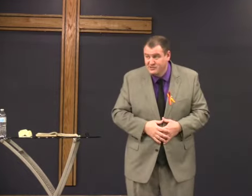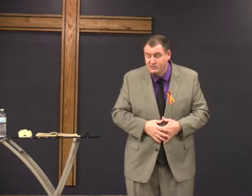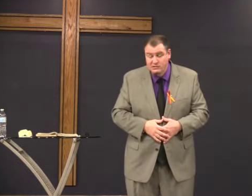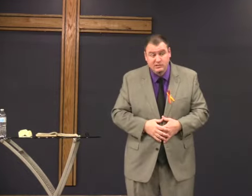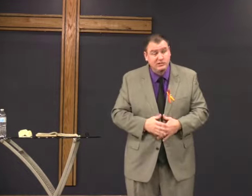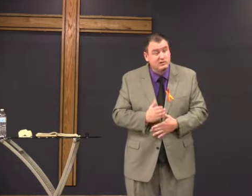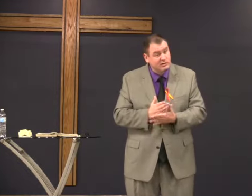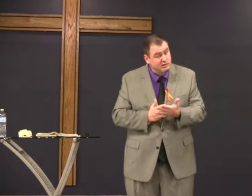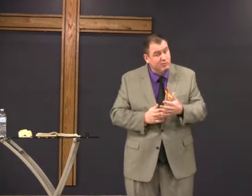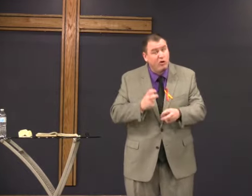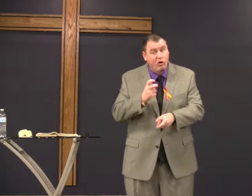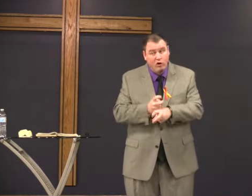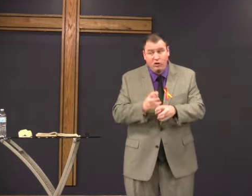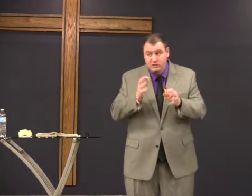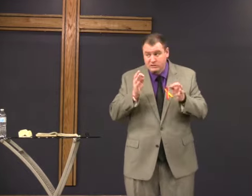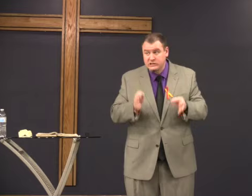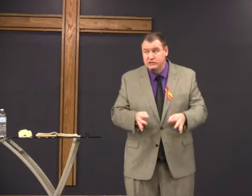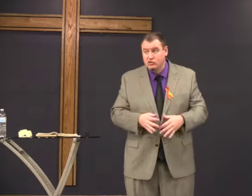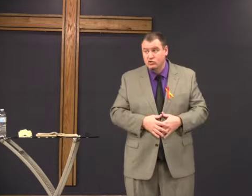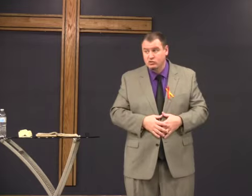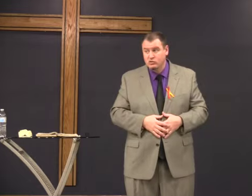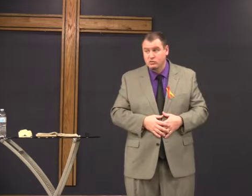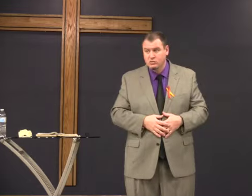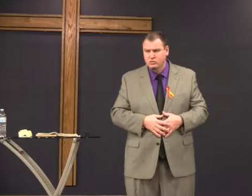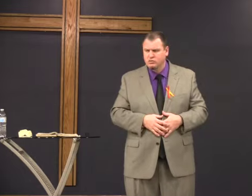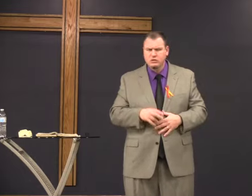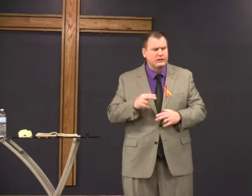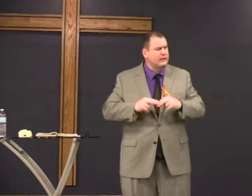make some decisions, some hard decisions.